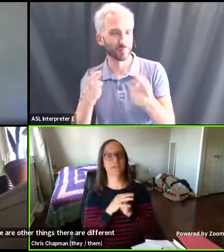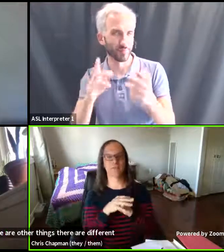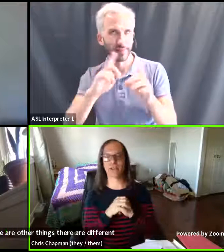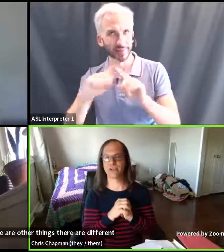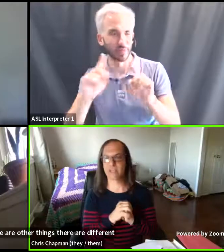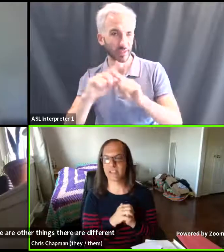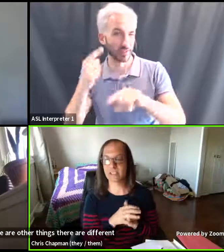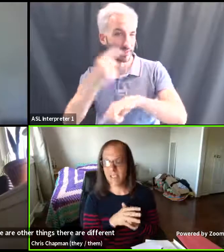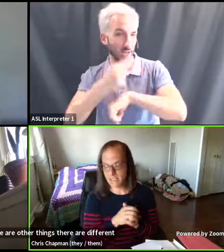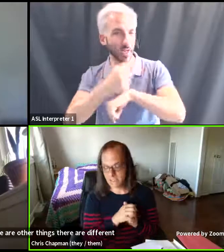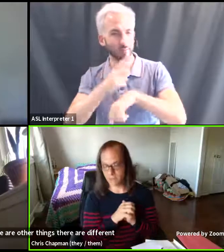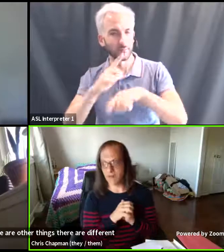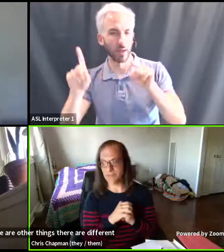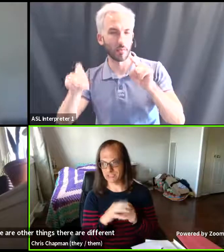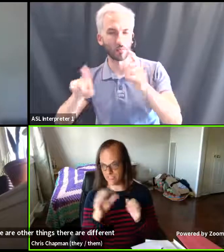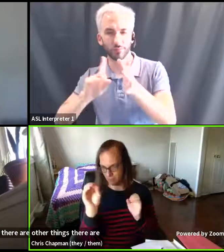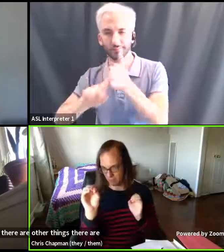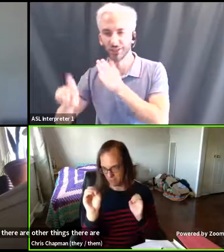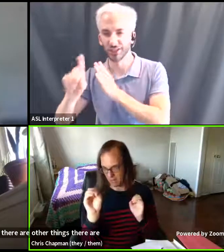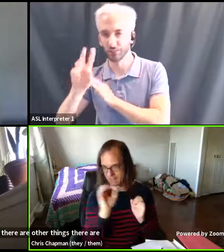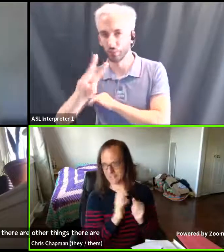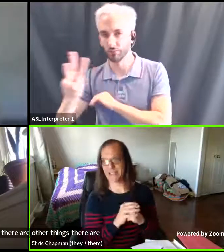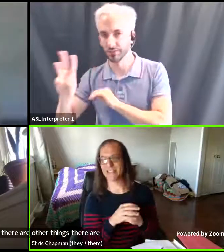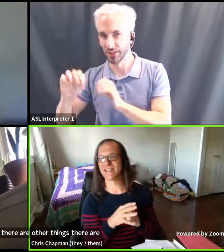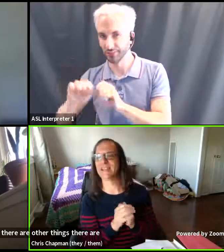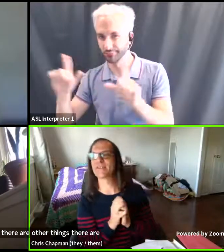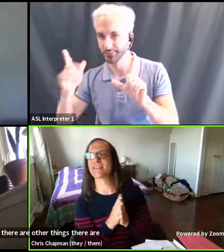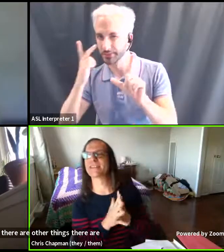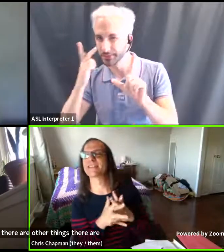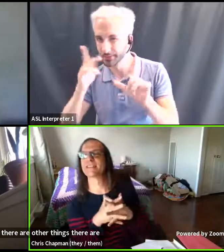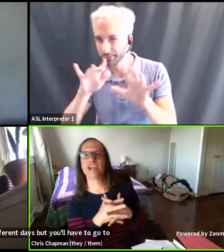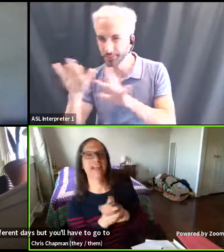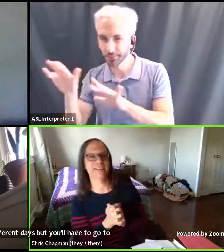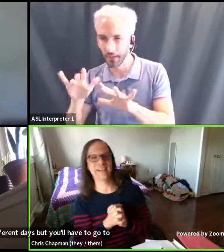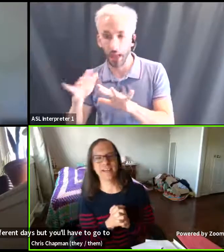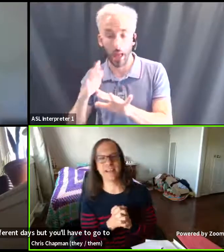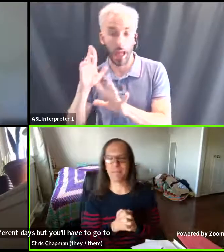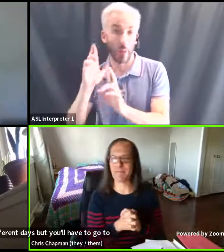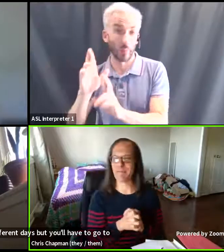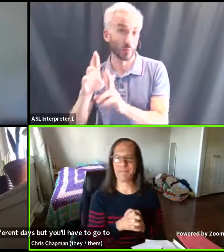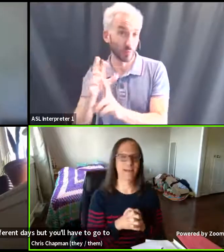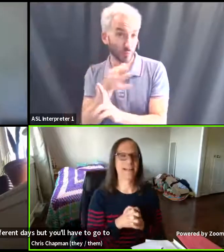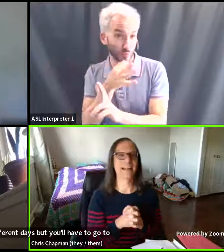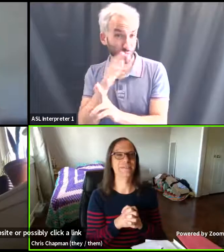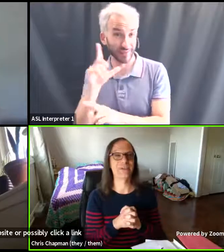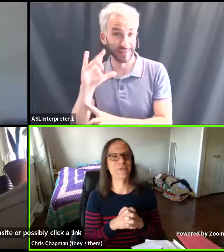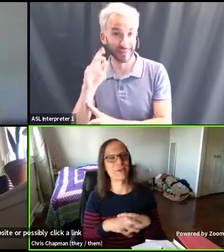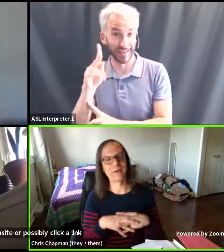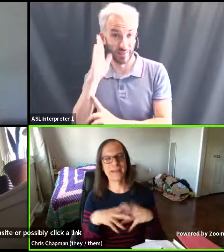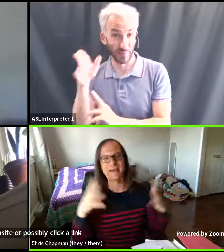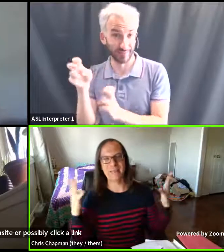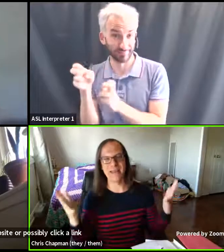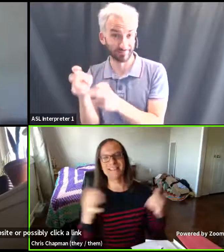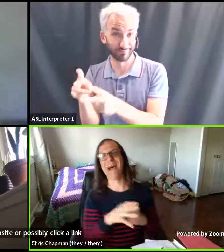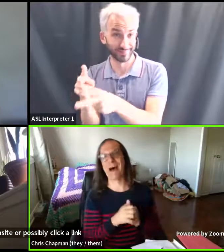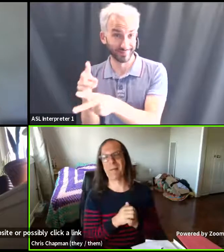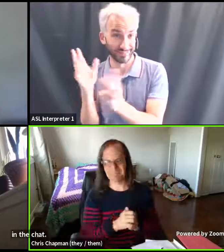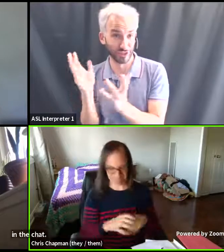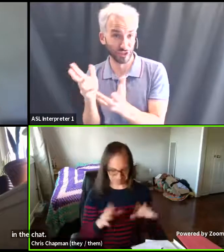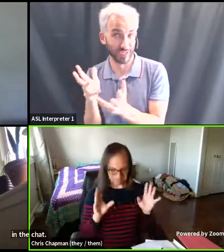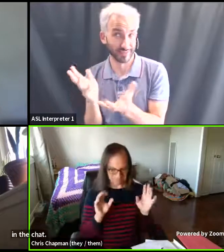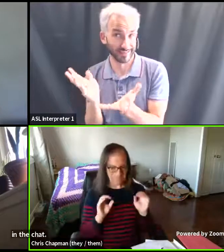but you'll have to go to the website or possibly click a link if it's in the chat in the next few